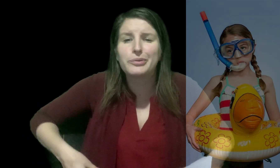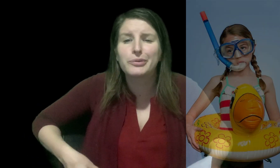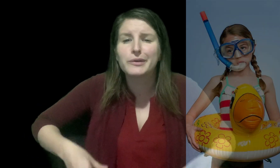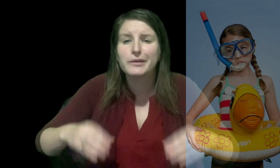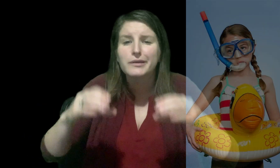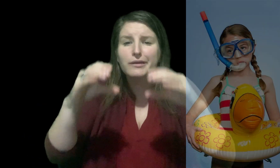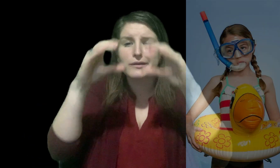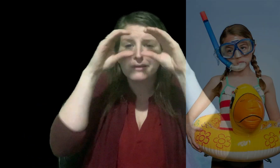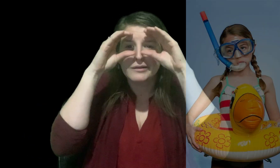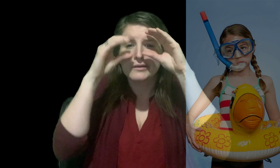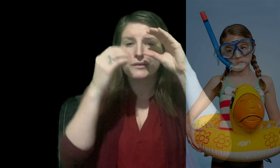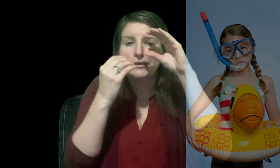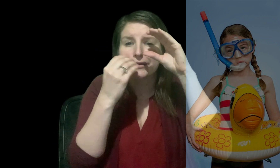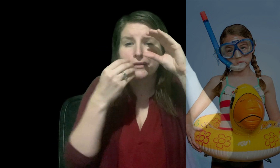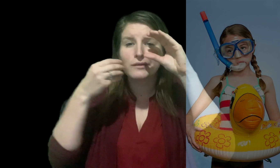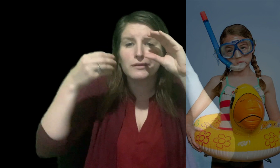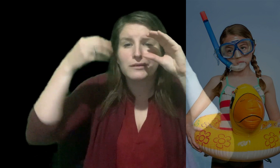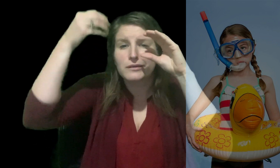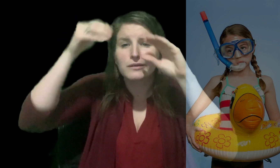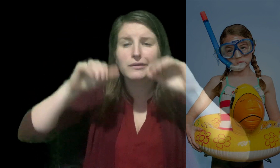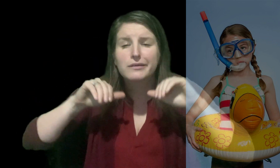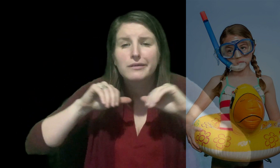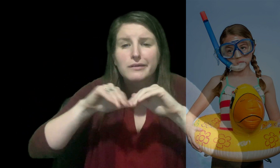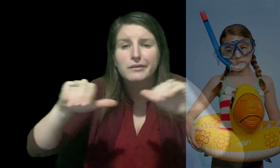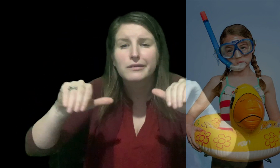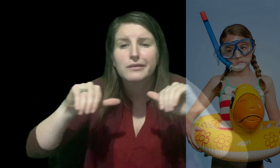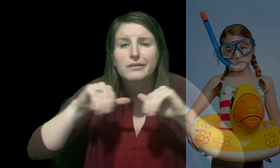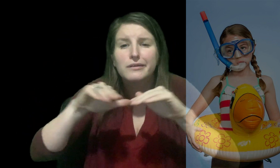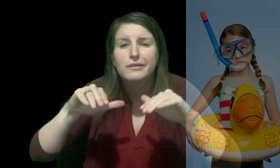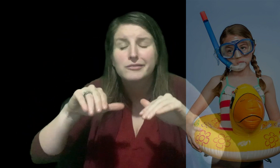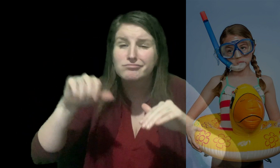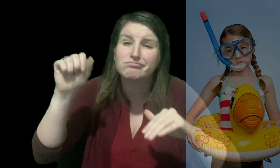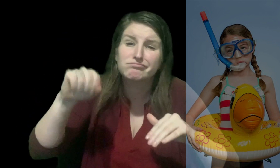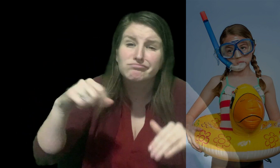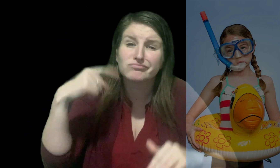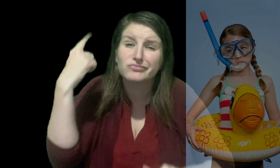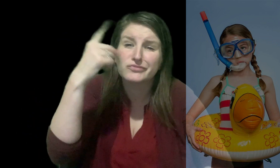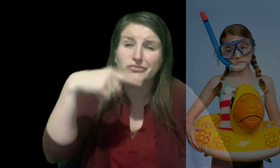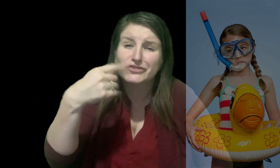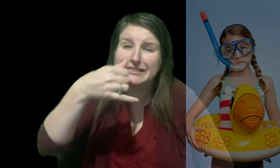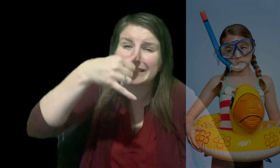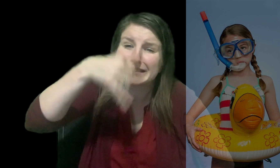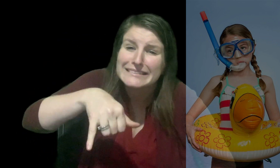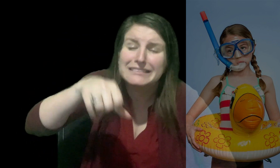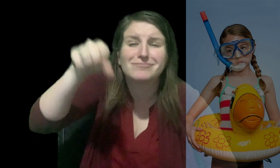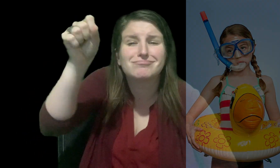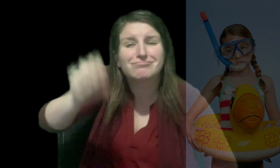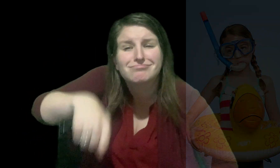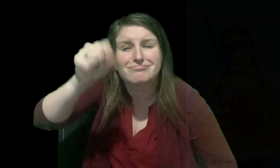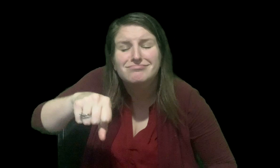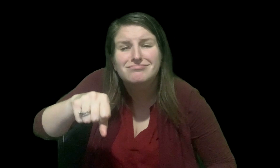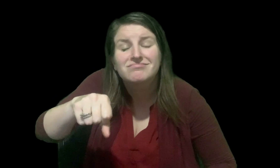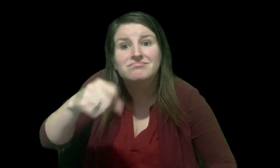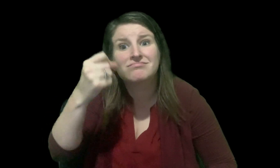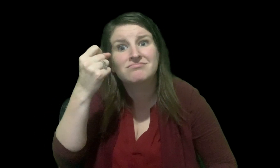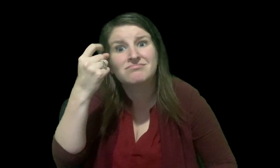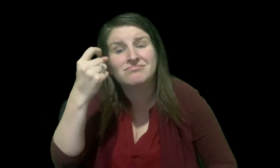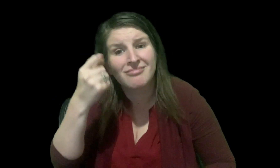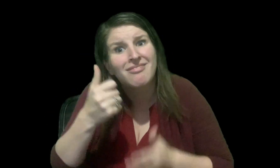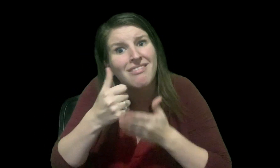And that may mean, putting on your floaties, your inner tube, and your snorkel to get ready to swim. And you may feel that looks silly,